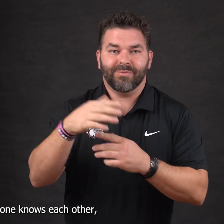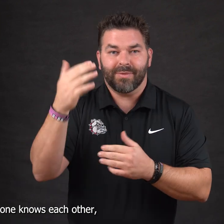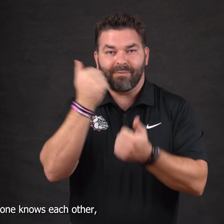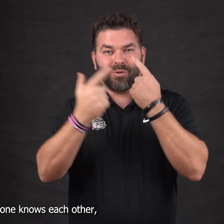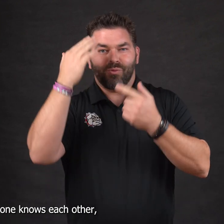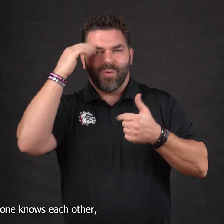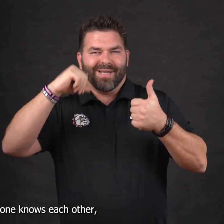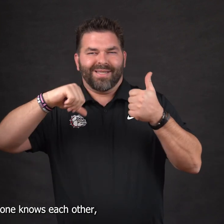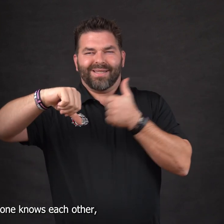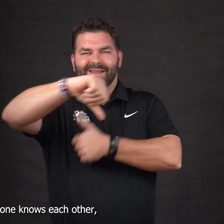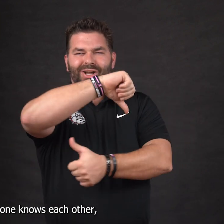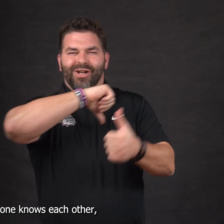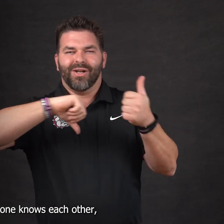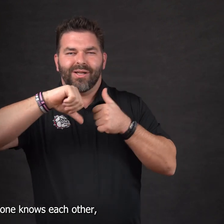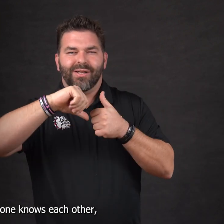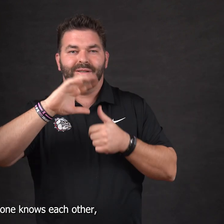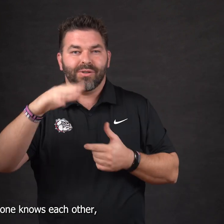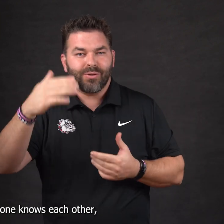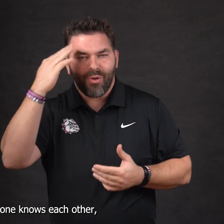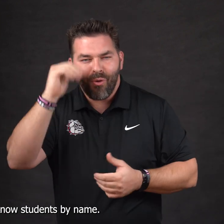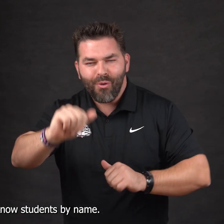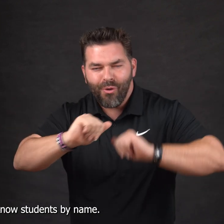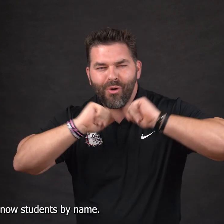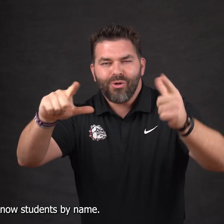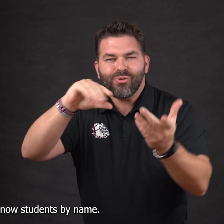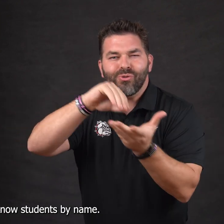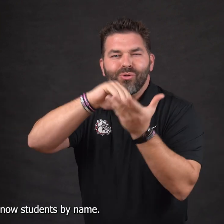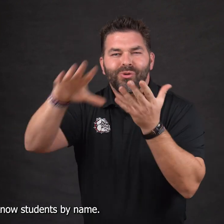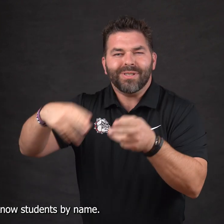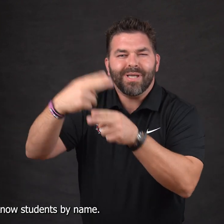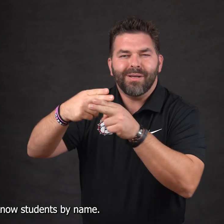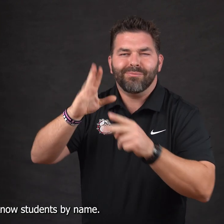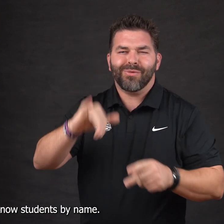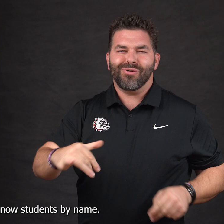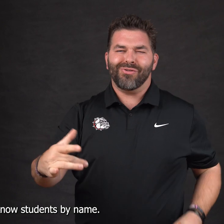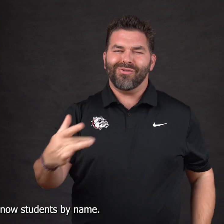so everyone knows each other, and we know students by name.